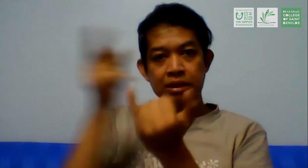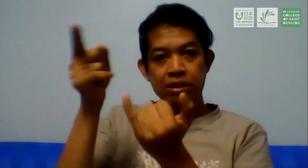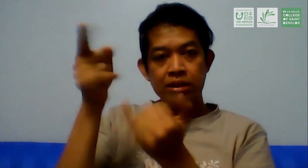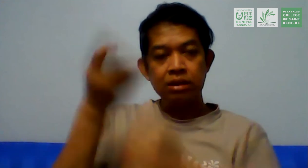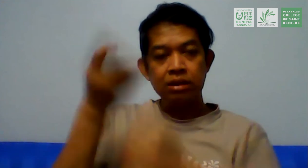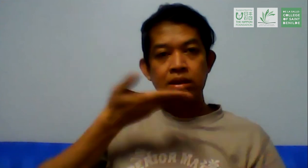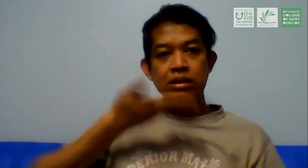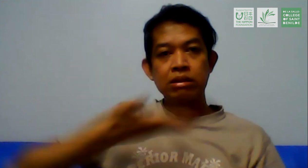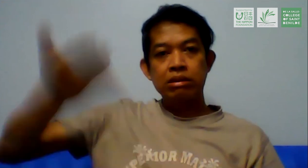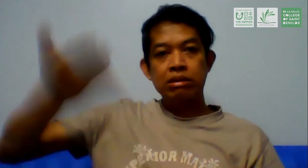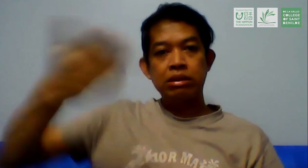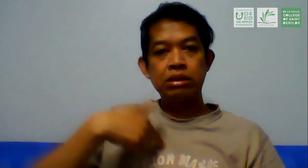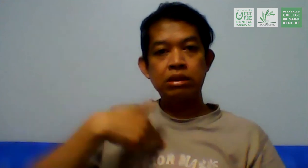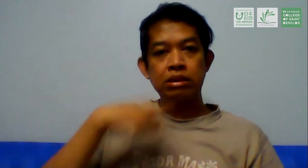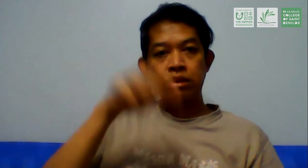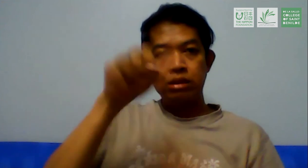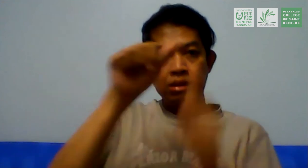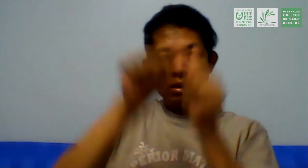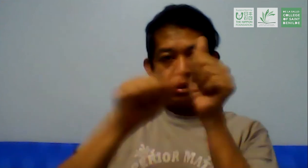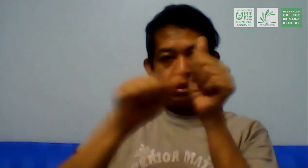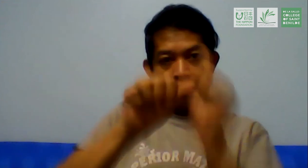is Wednesday, Tuesday.